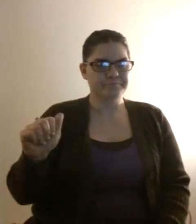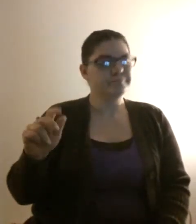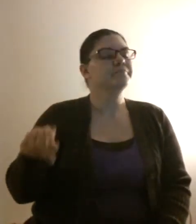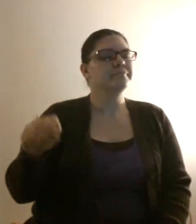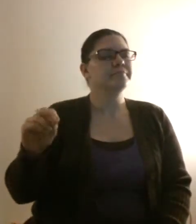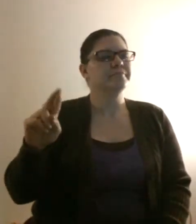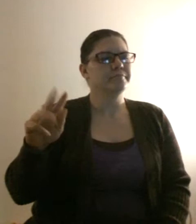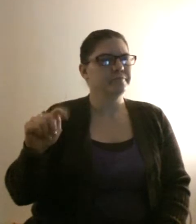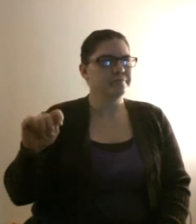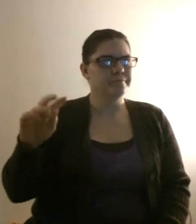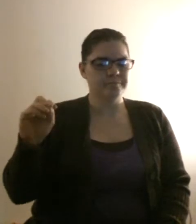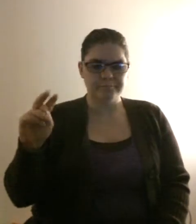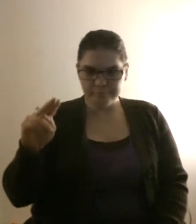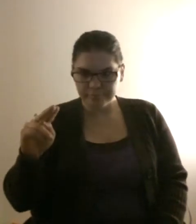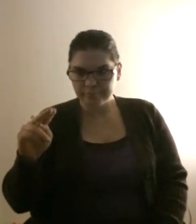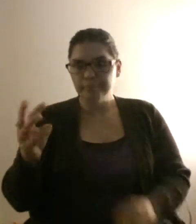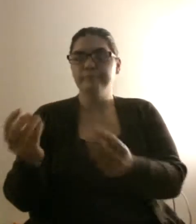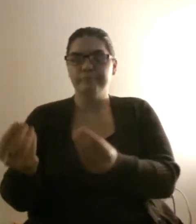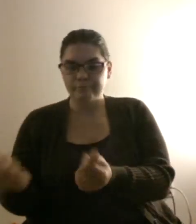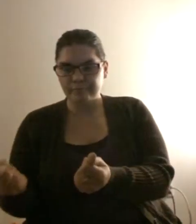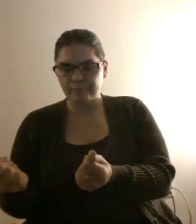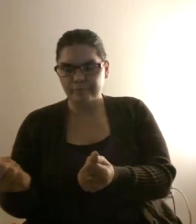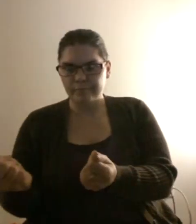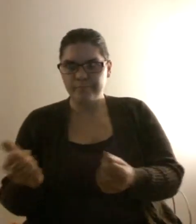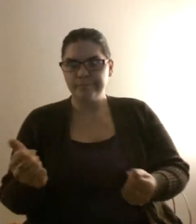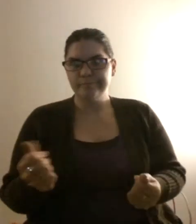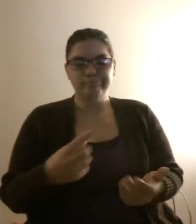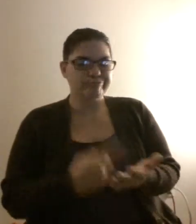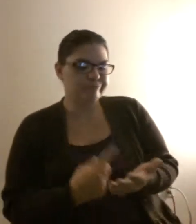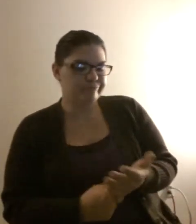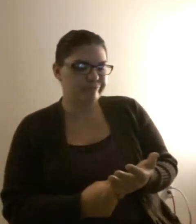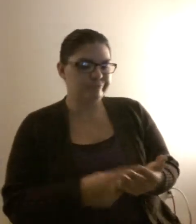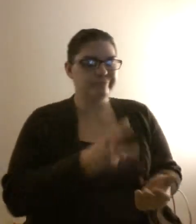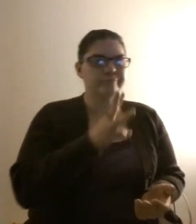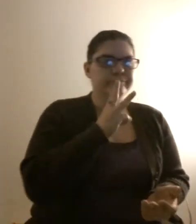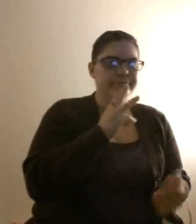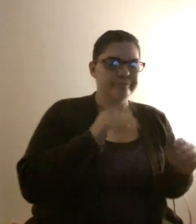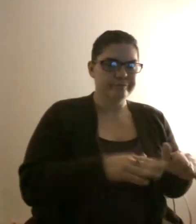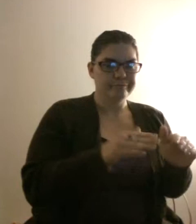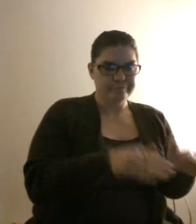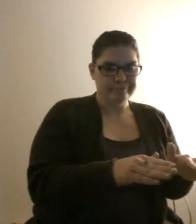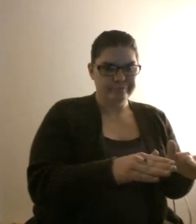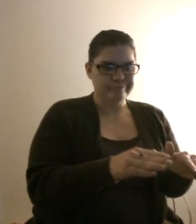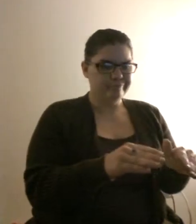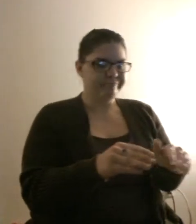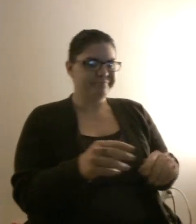oceans and we looked at principles of desalination, what was one principle that we used in desalination as far